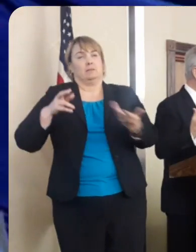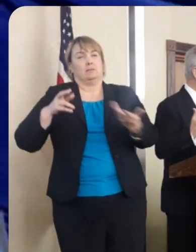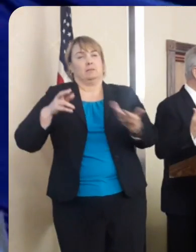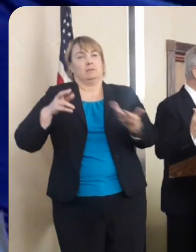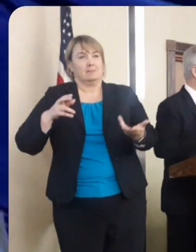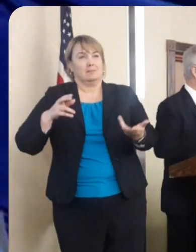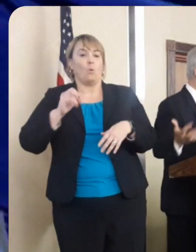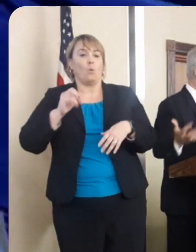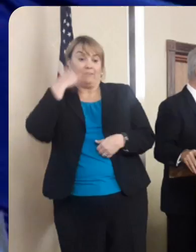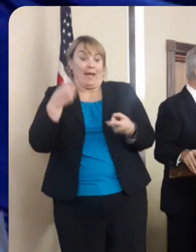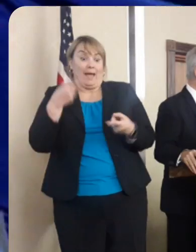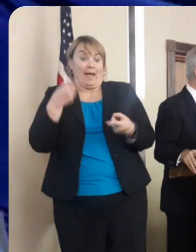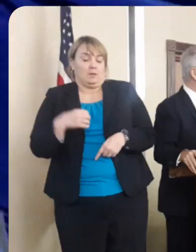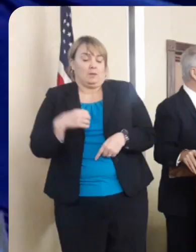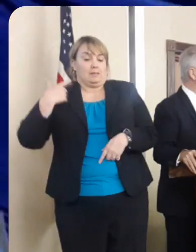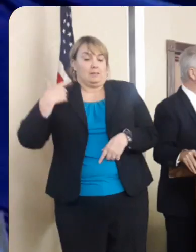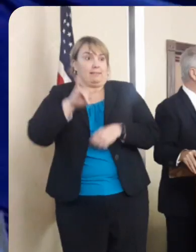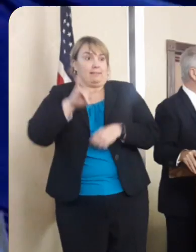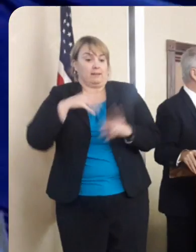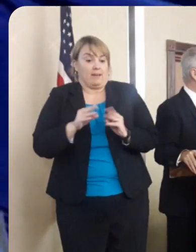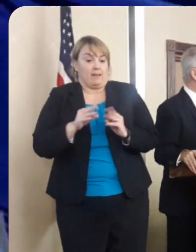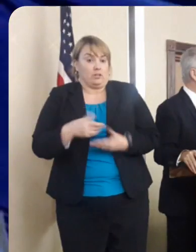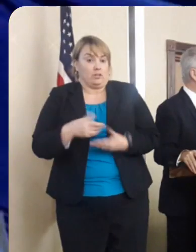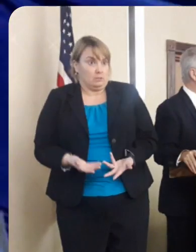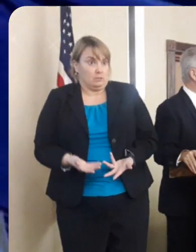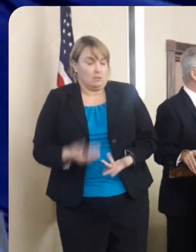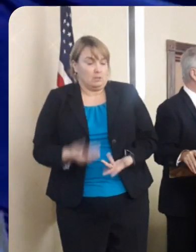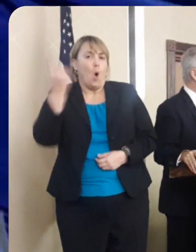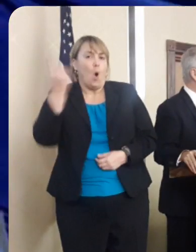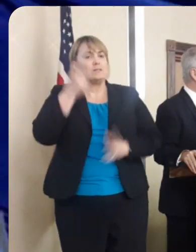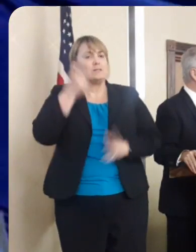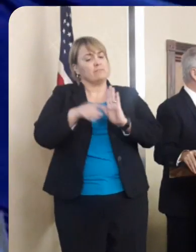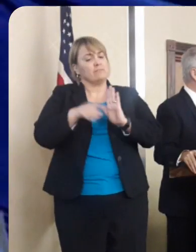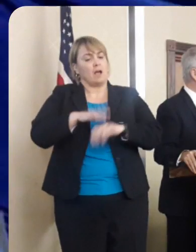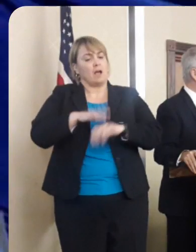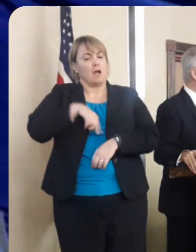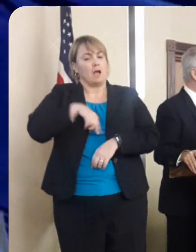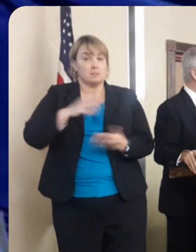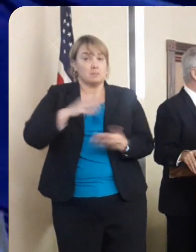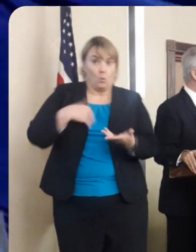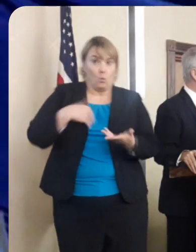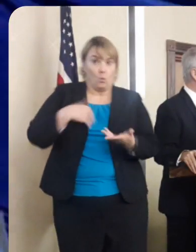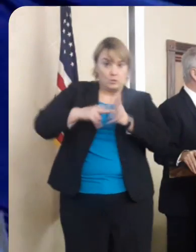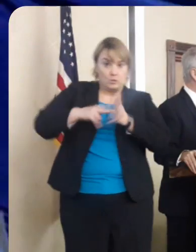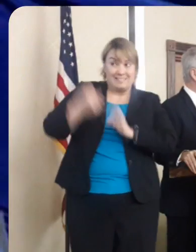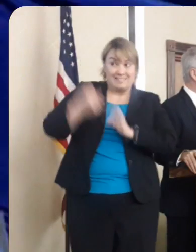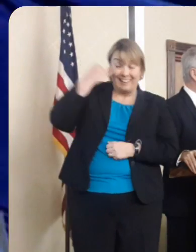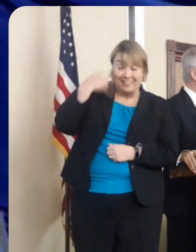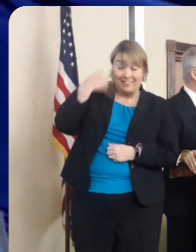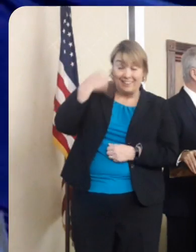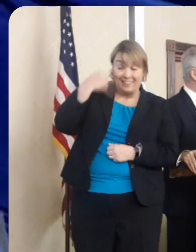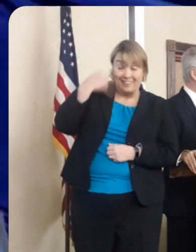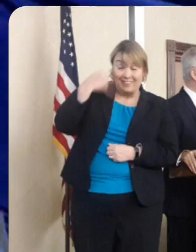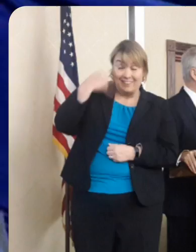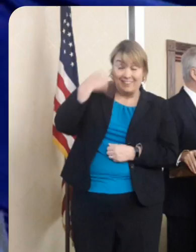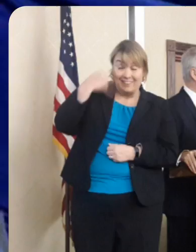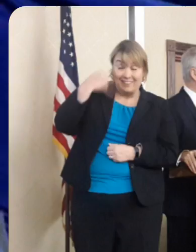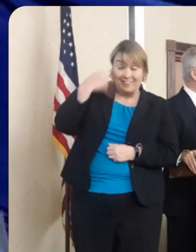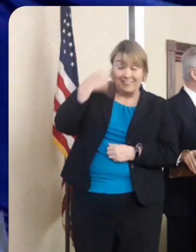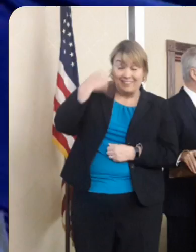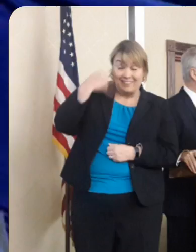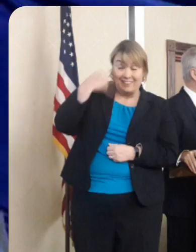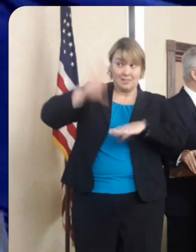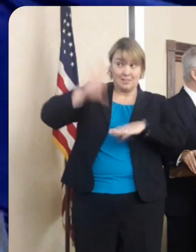on us. So they're testifying on any committee, or are they allowed to testify in front of any committee